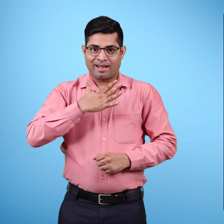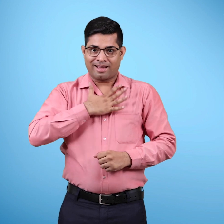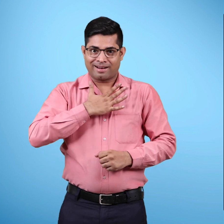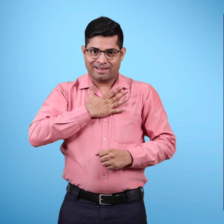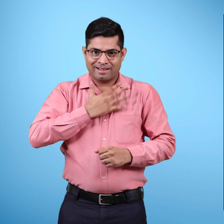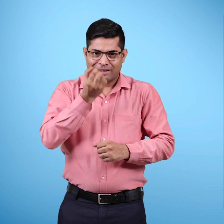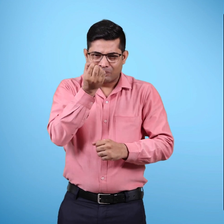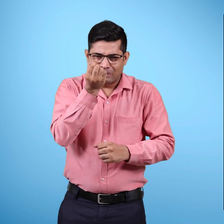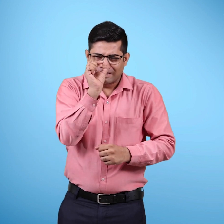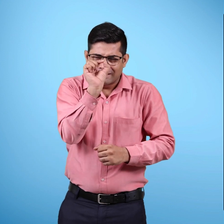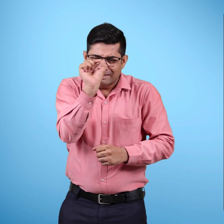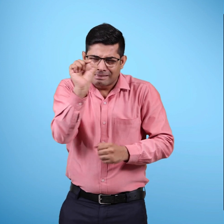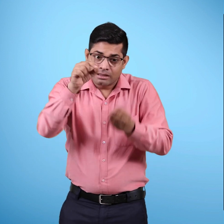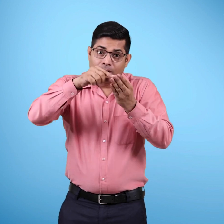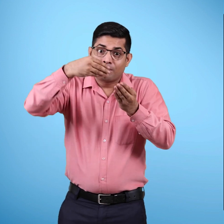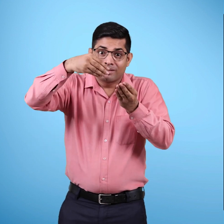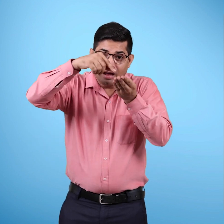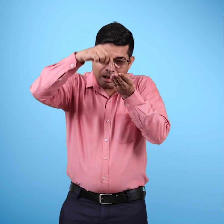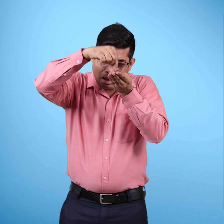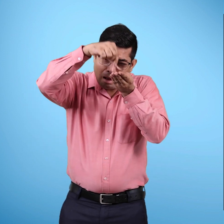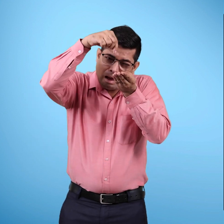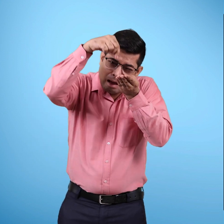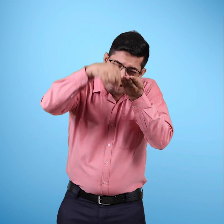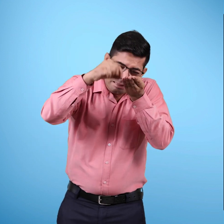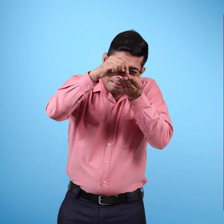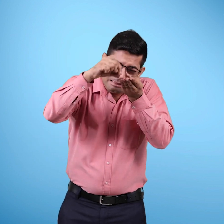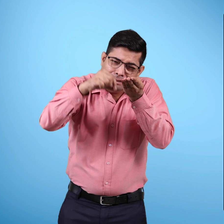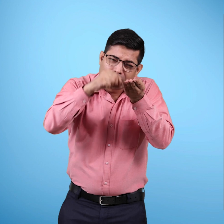and a green-colored substance present in them.